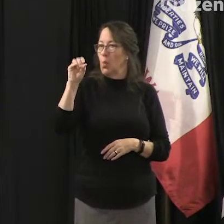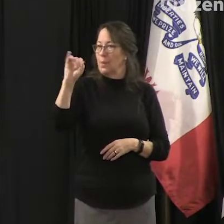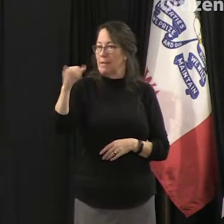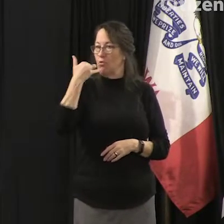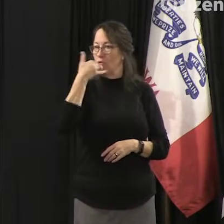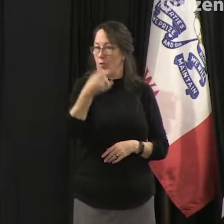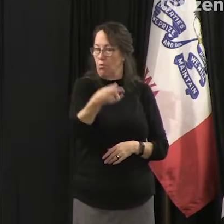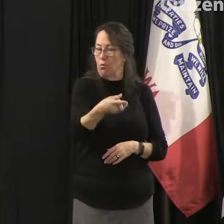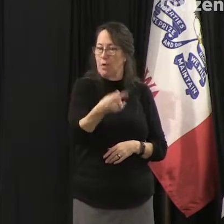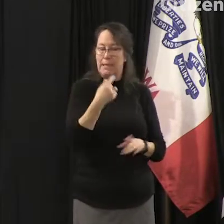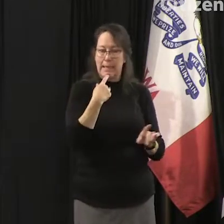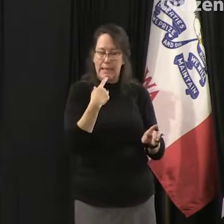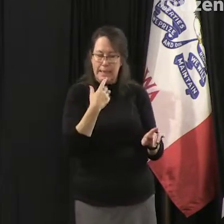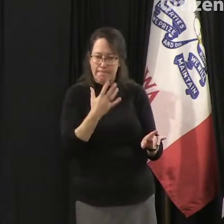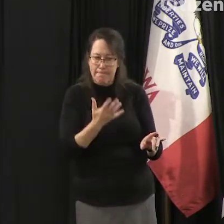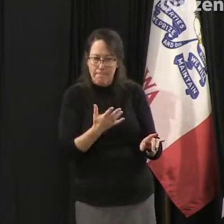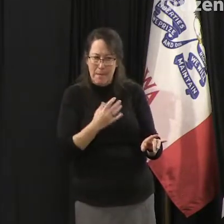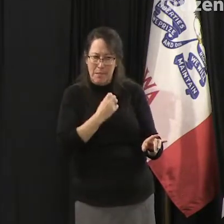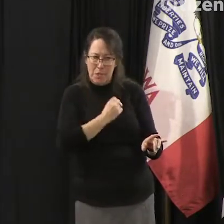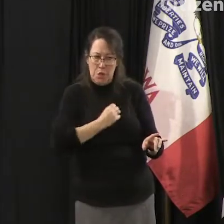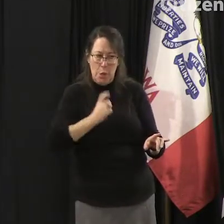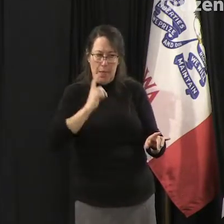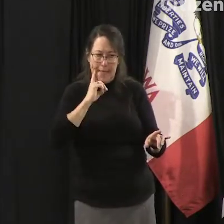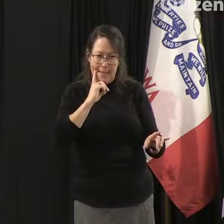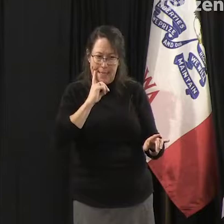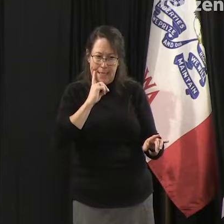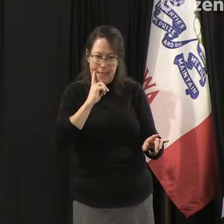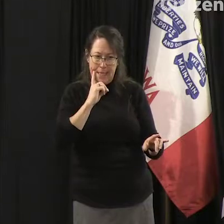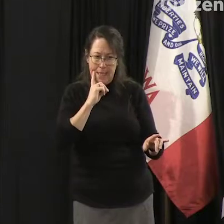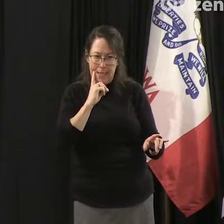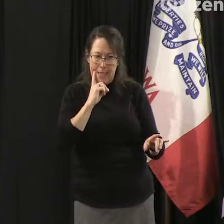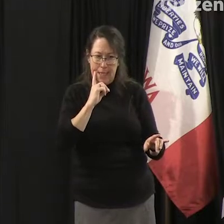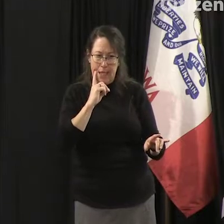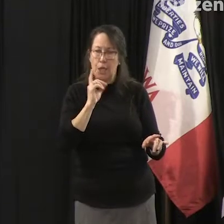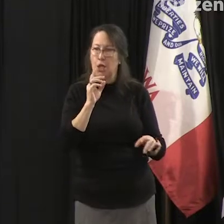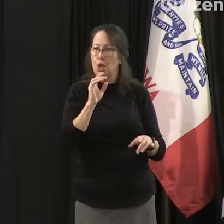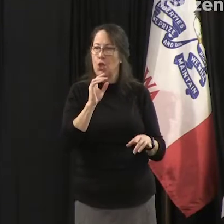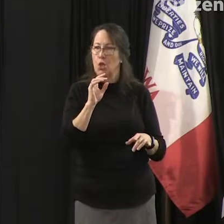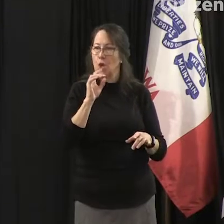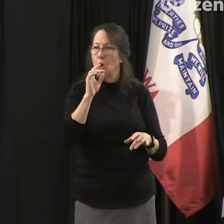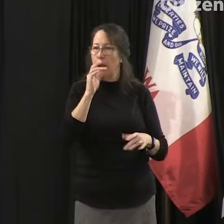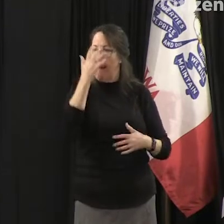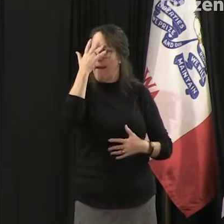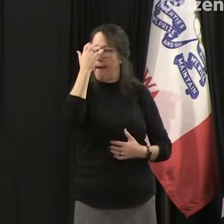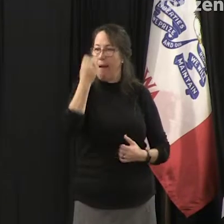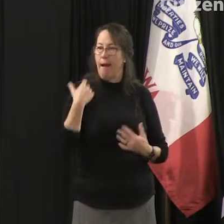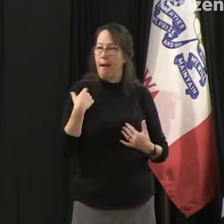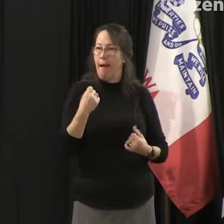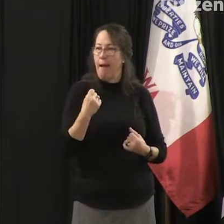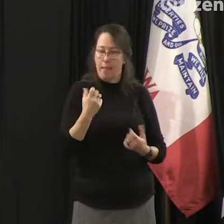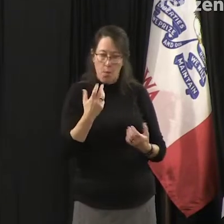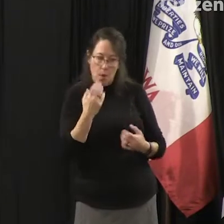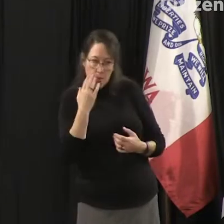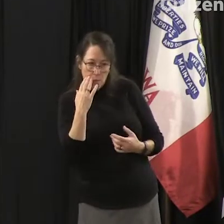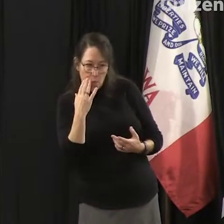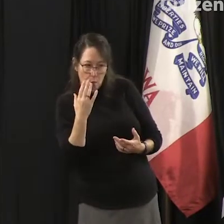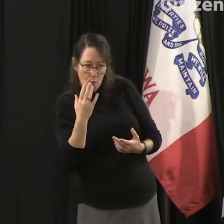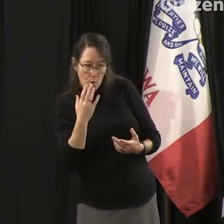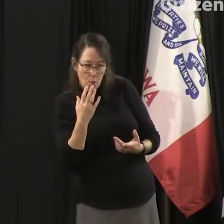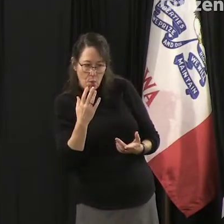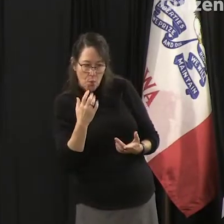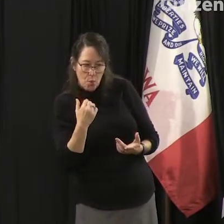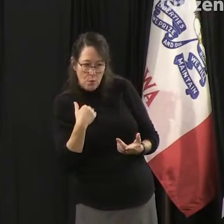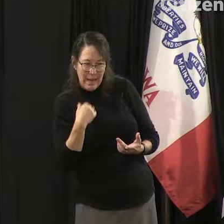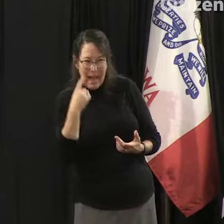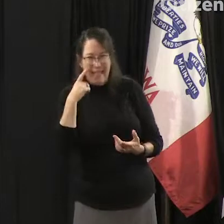And Nancy Pelosi said, gee, I'm sorry to hear your medical condition and wanted to know what she did. She said,